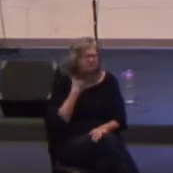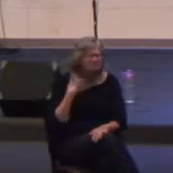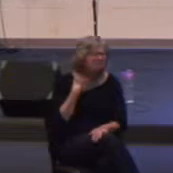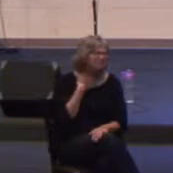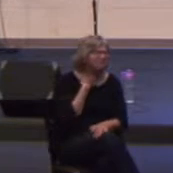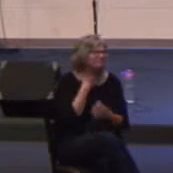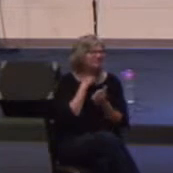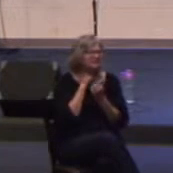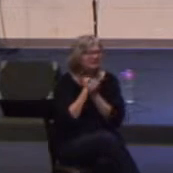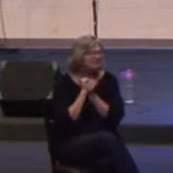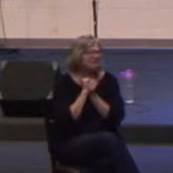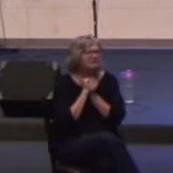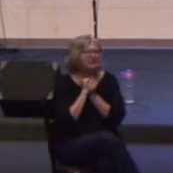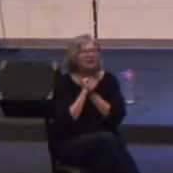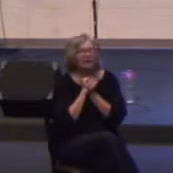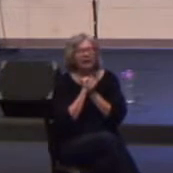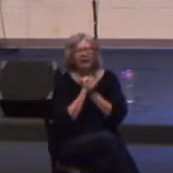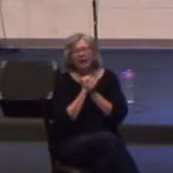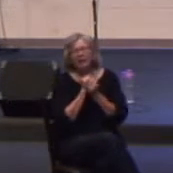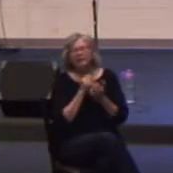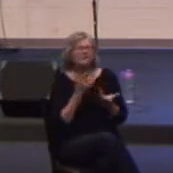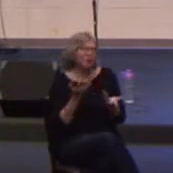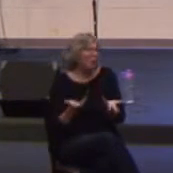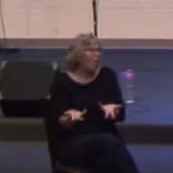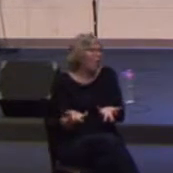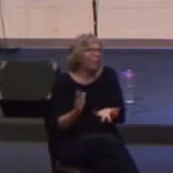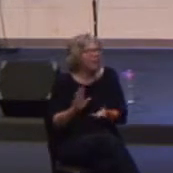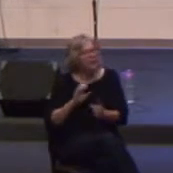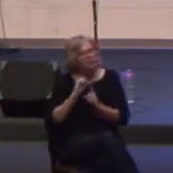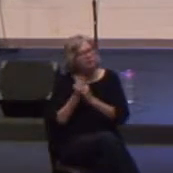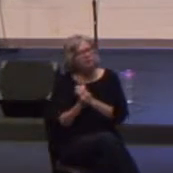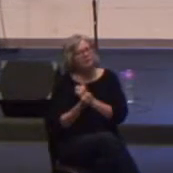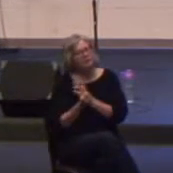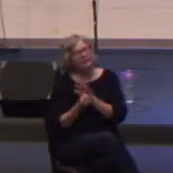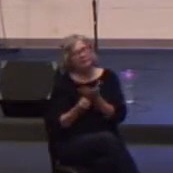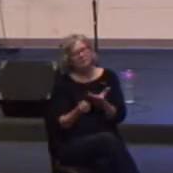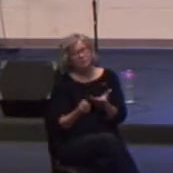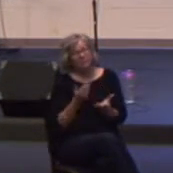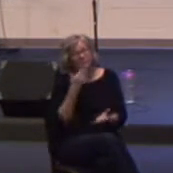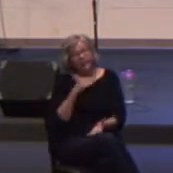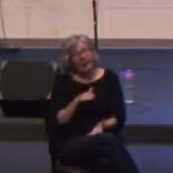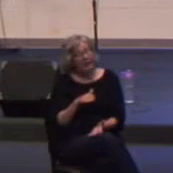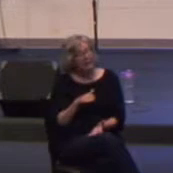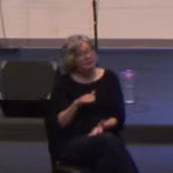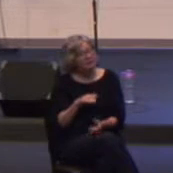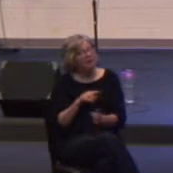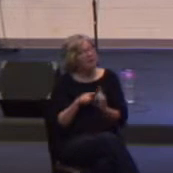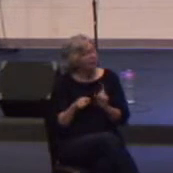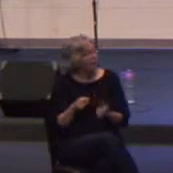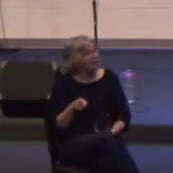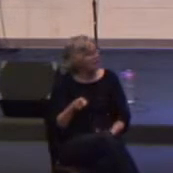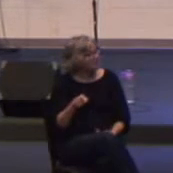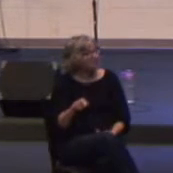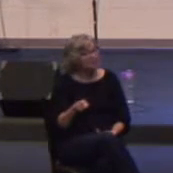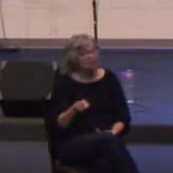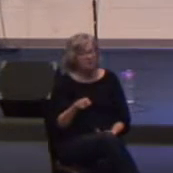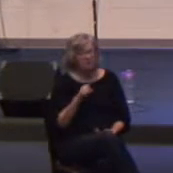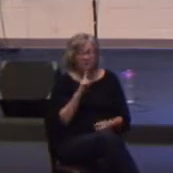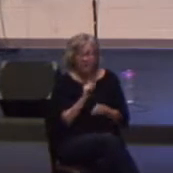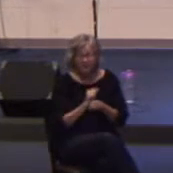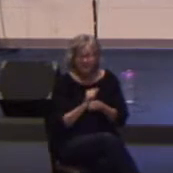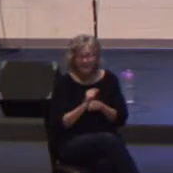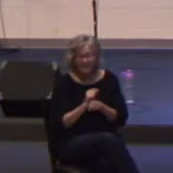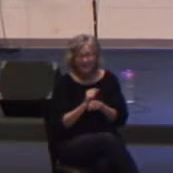starts to clench up when you're really thirsty. So their circumstances were pretty bad. But the fact of the matter is,